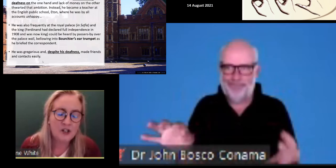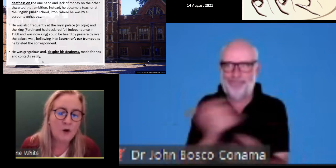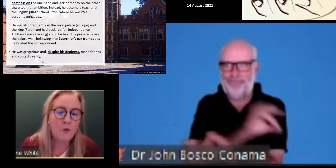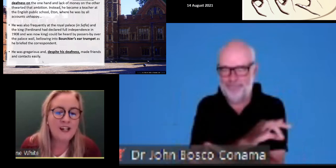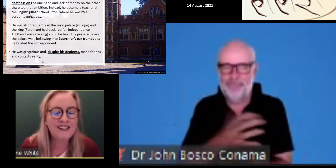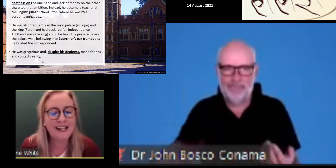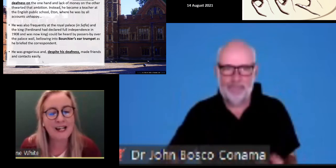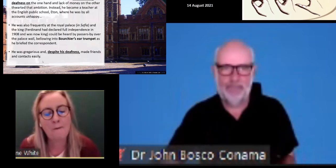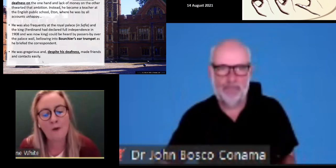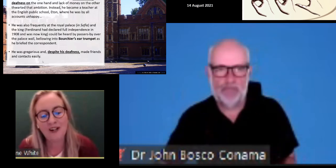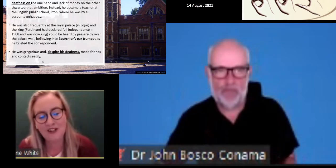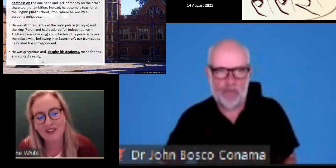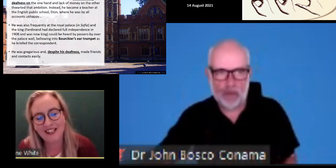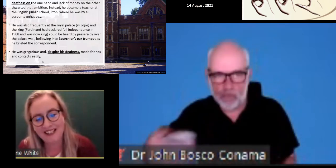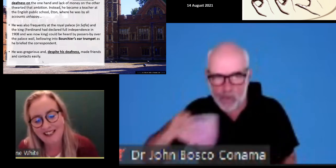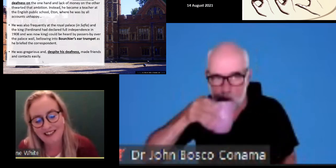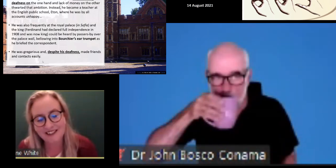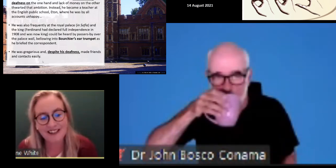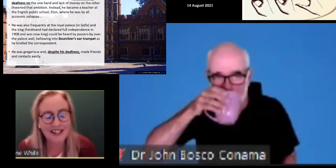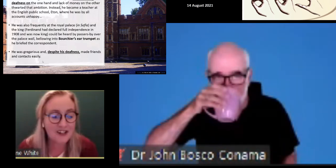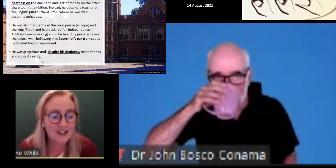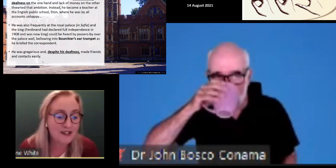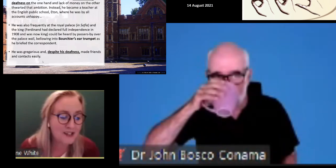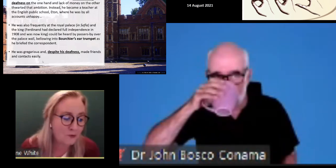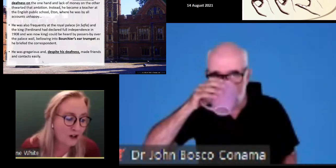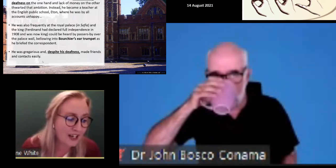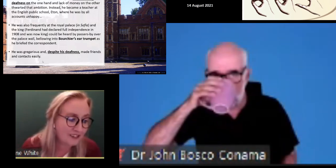So when you say public school in England, it actually means private.